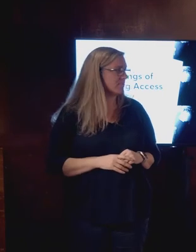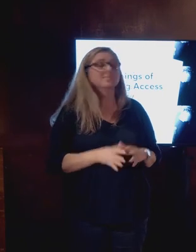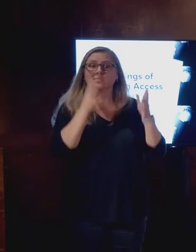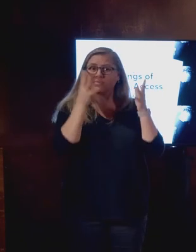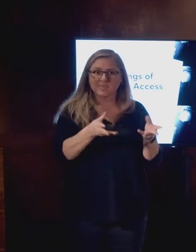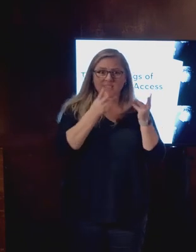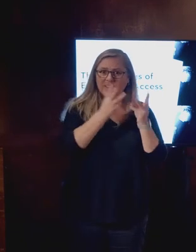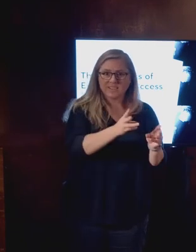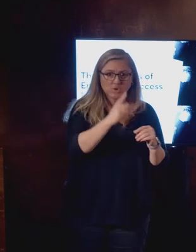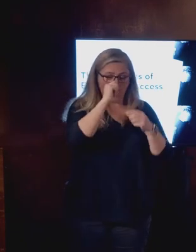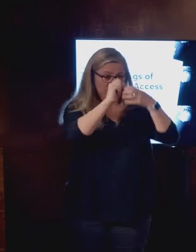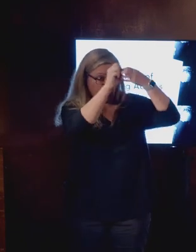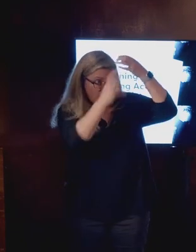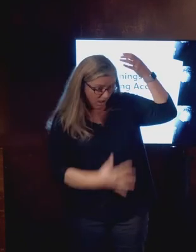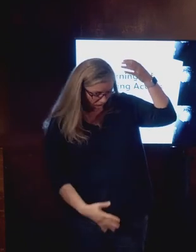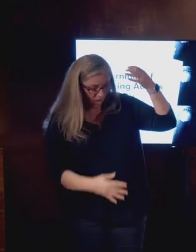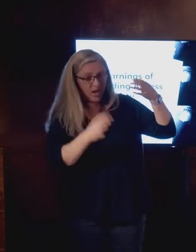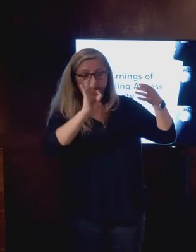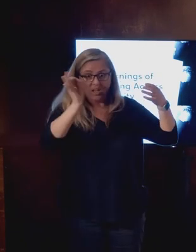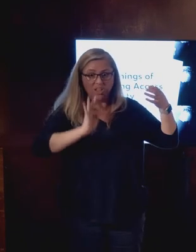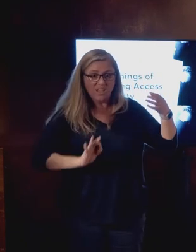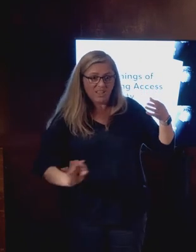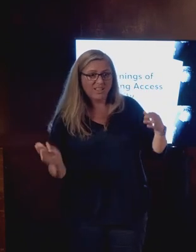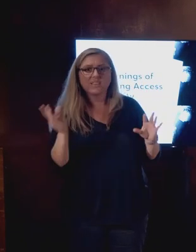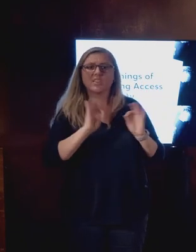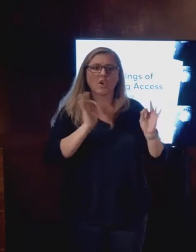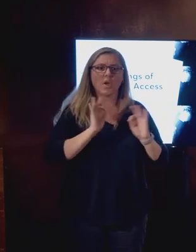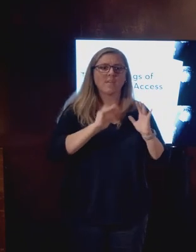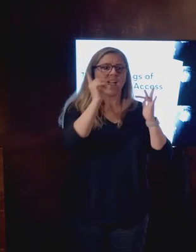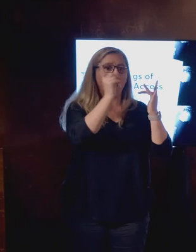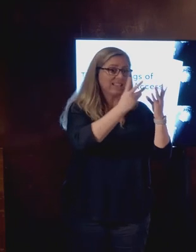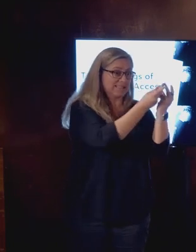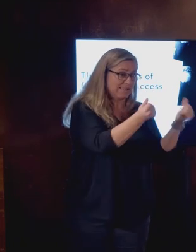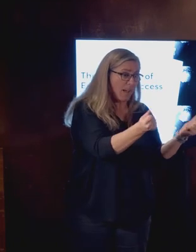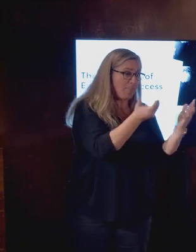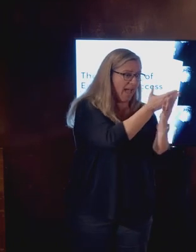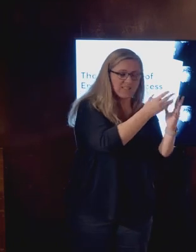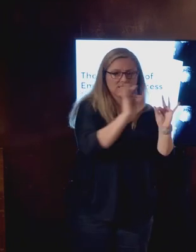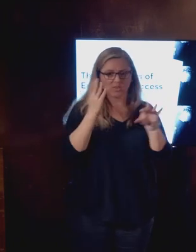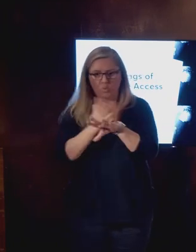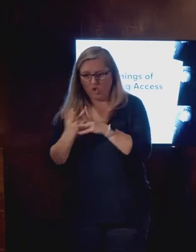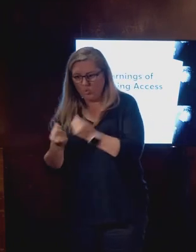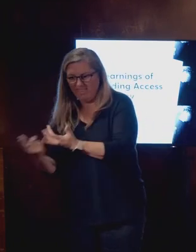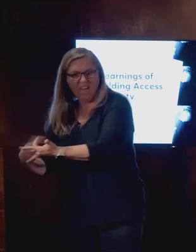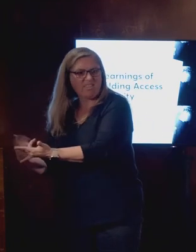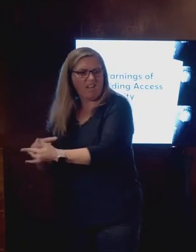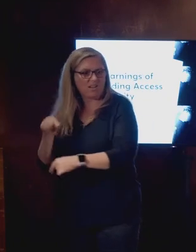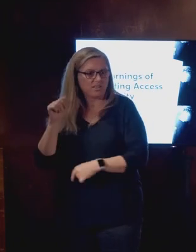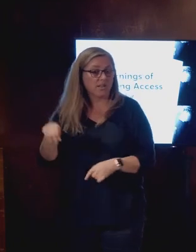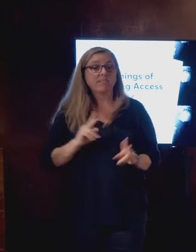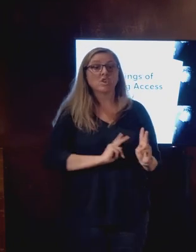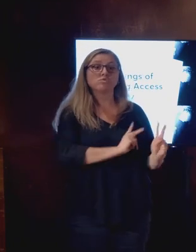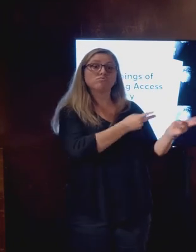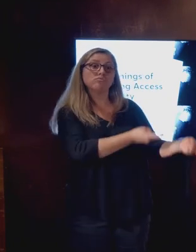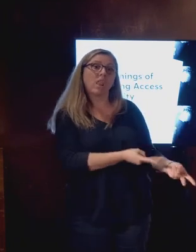provide access. Yeah. You don't have to do everything. And often some forms of access don't work with other forms of access. Yes. Like if you're making a relaxed